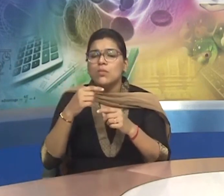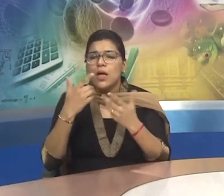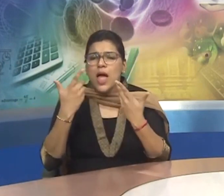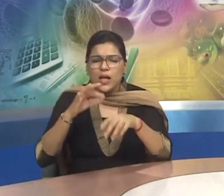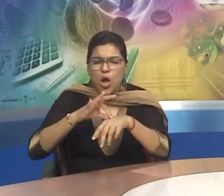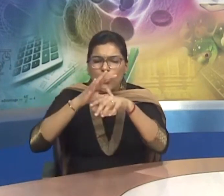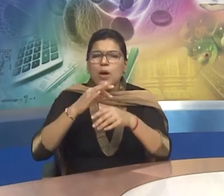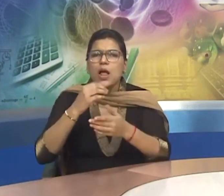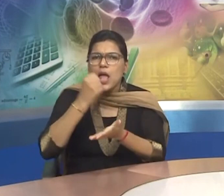not allow this.